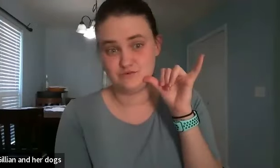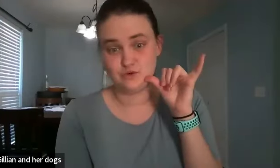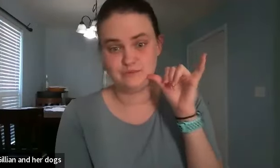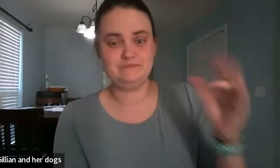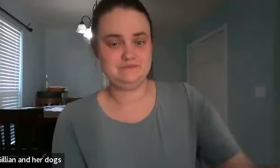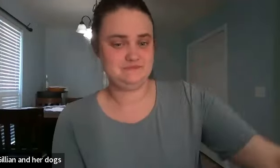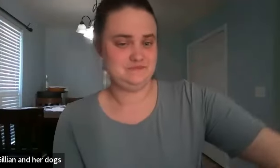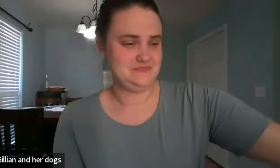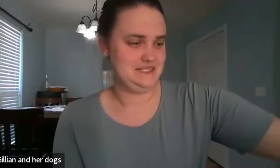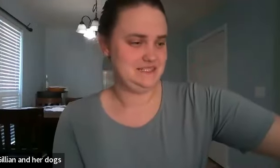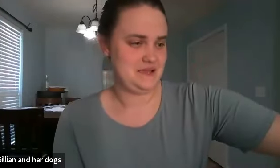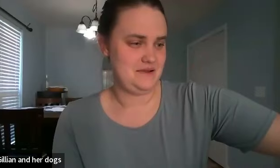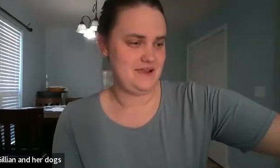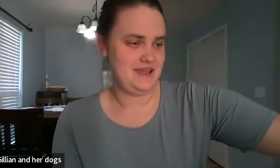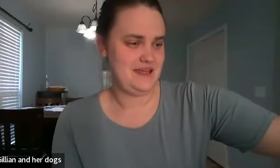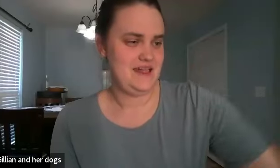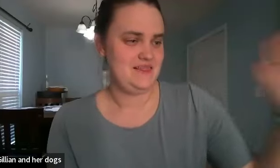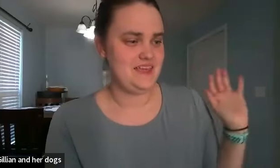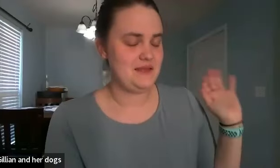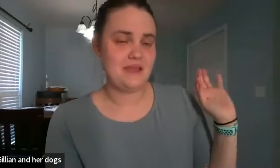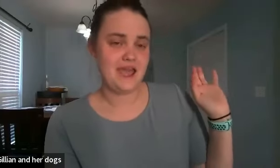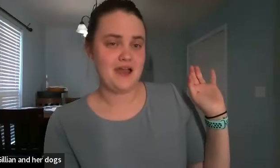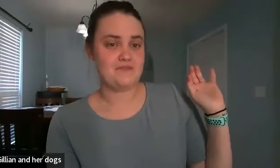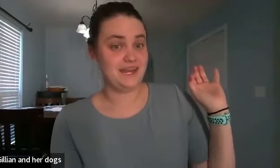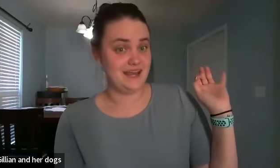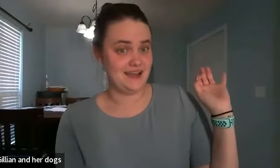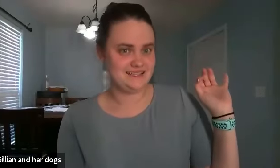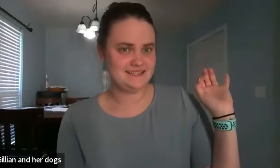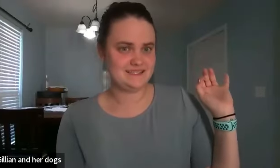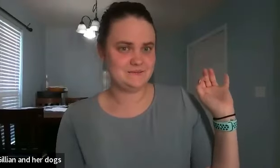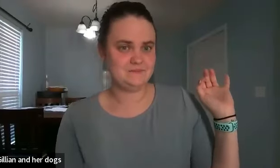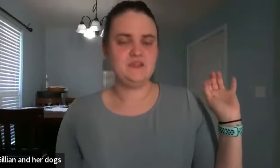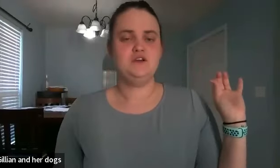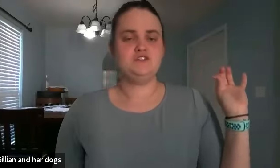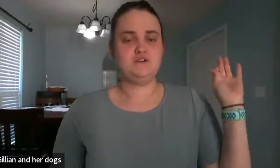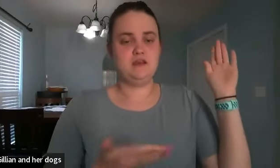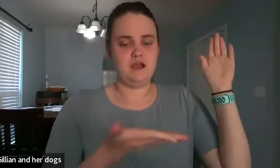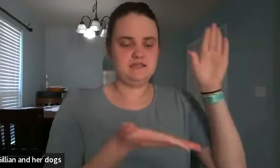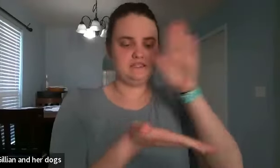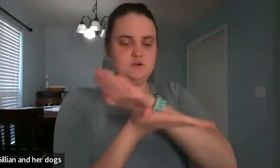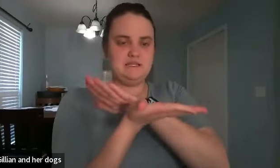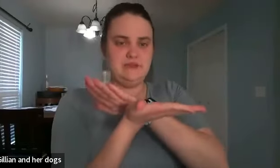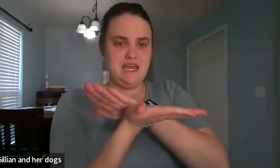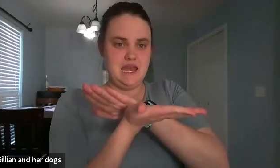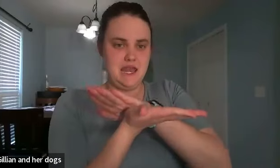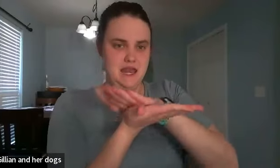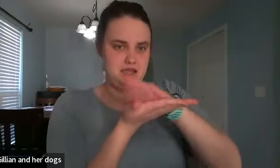rude. All right. Then we have nice. So nice is going to be